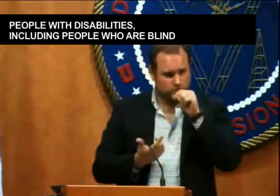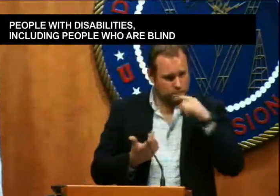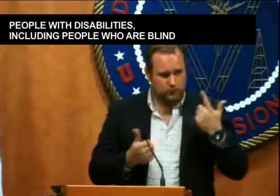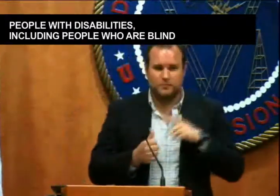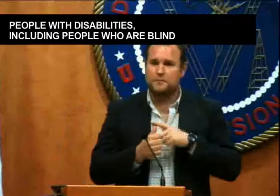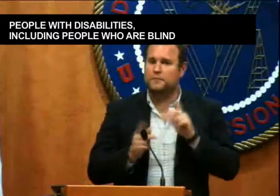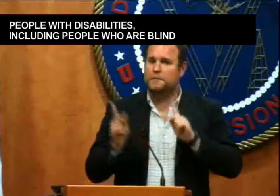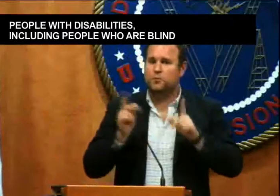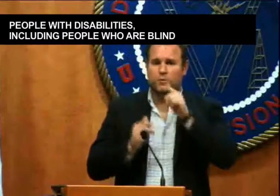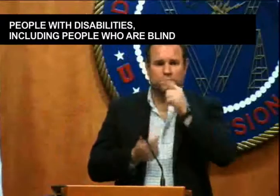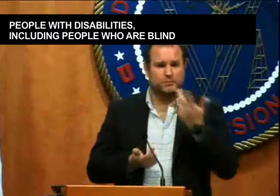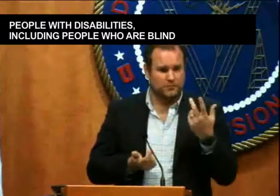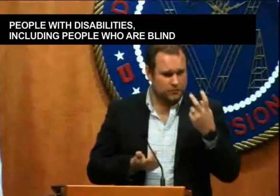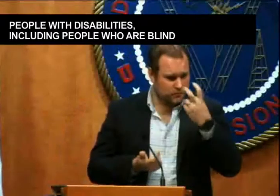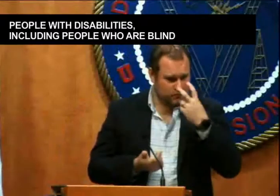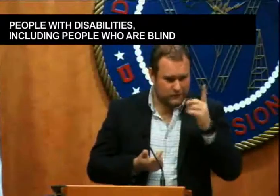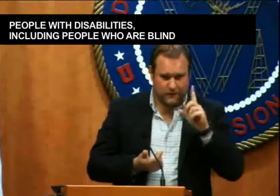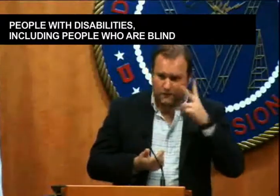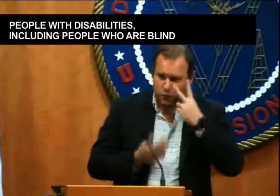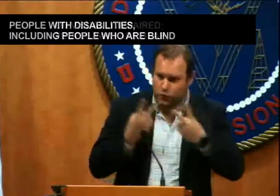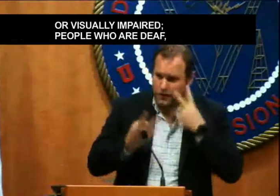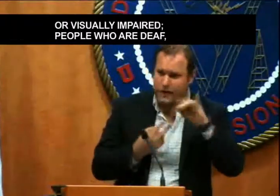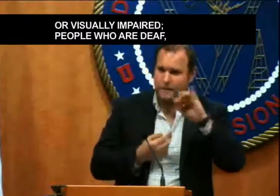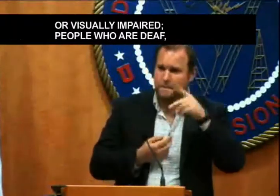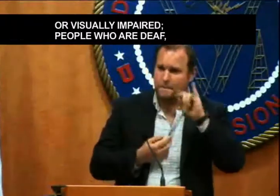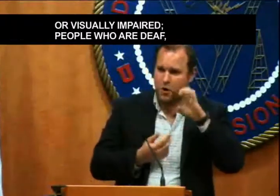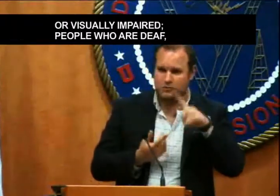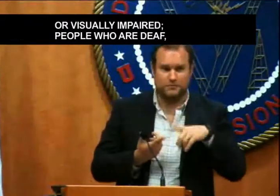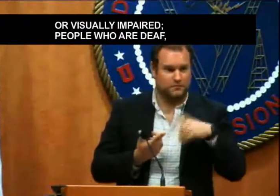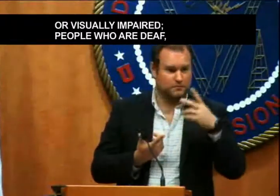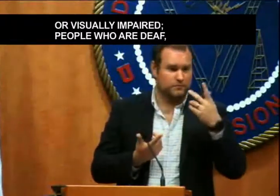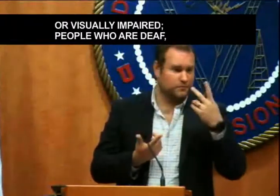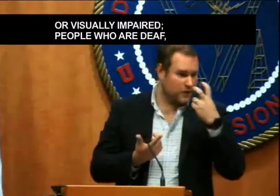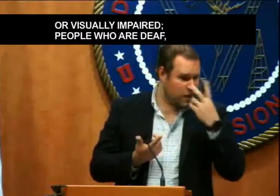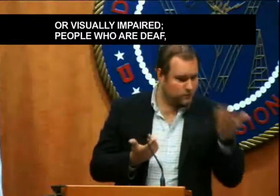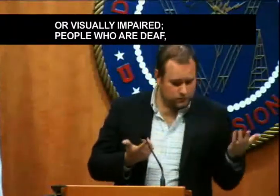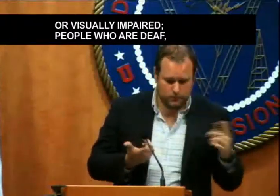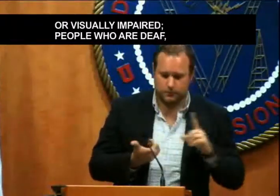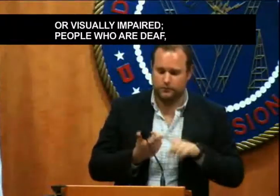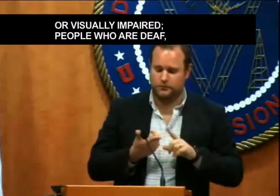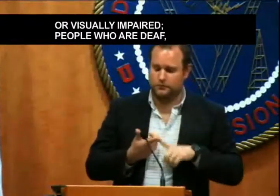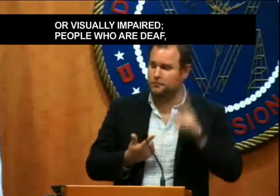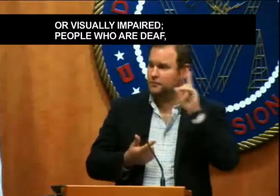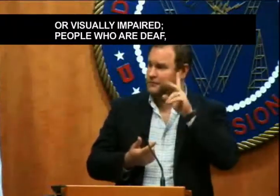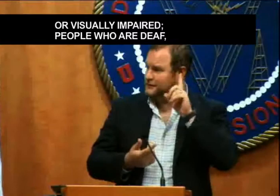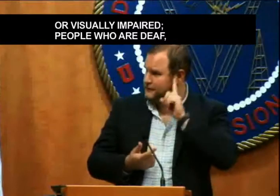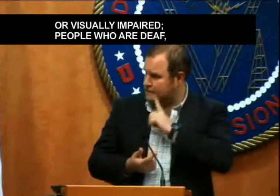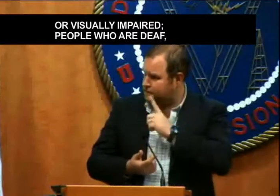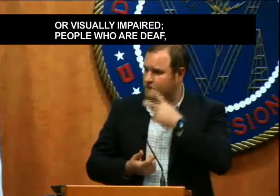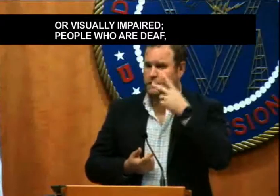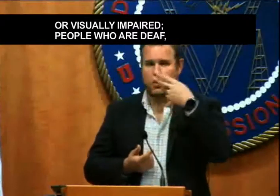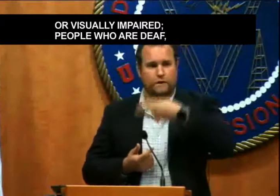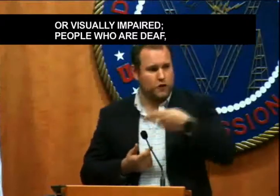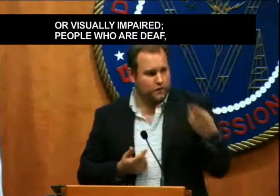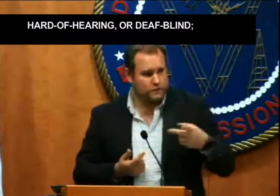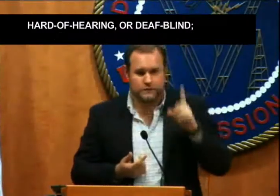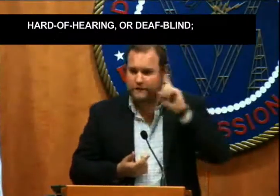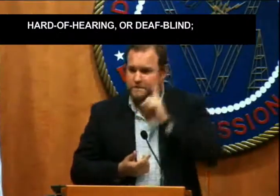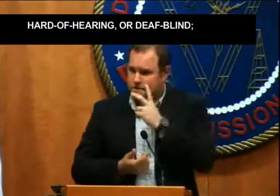disabilities, including people who are blind or visually impaired, people who are deaf, hard of hearing,